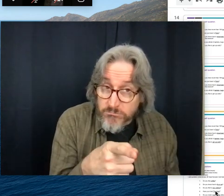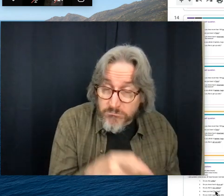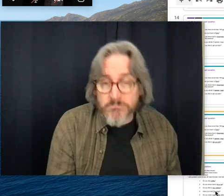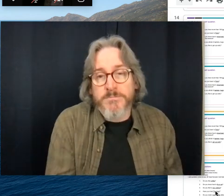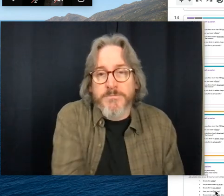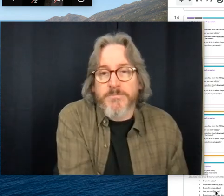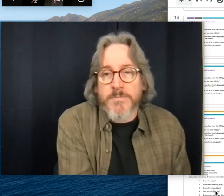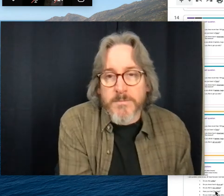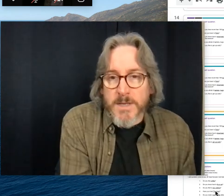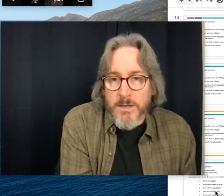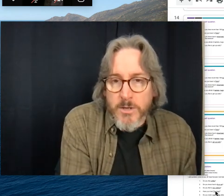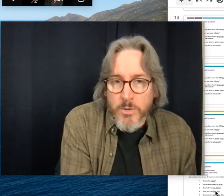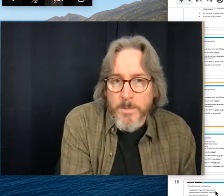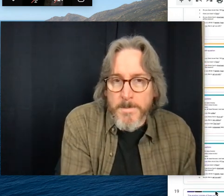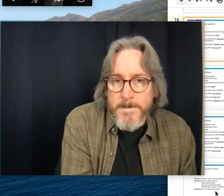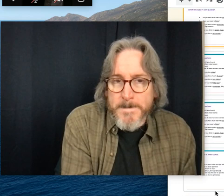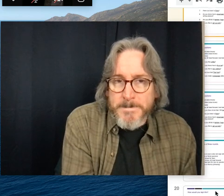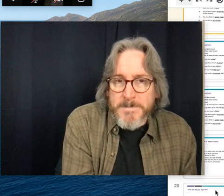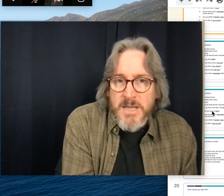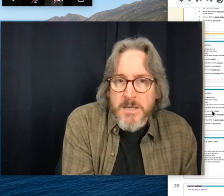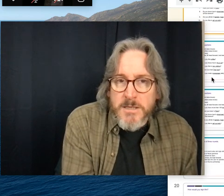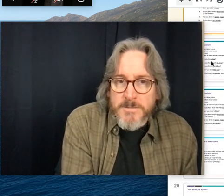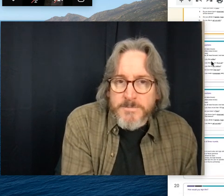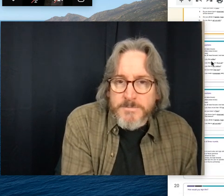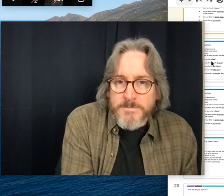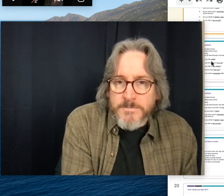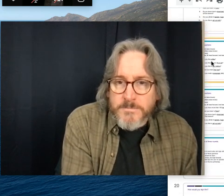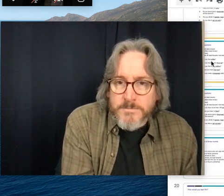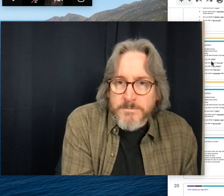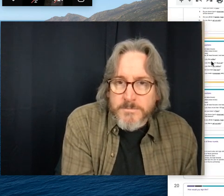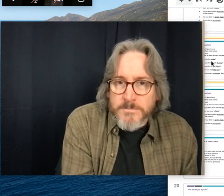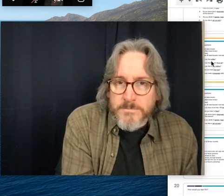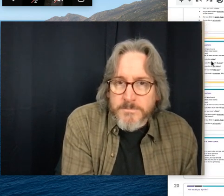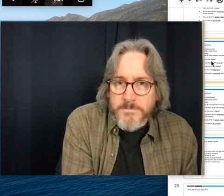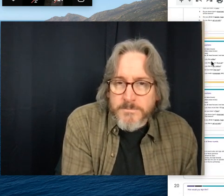afraid? Cool.